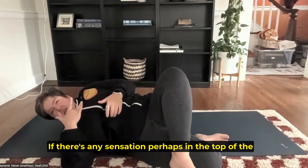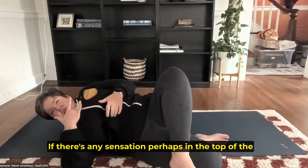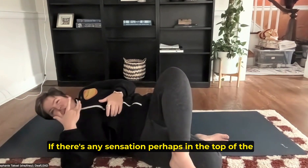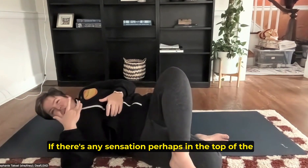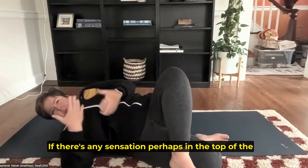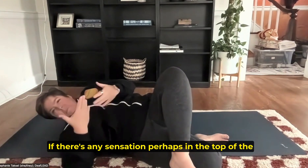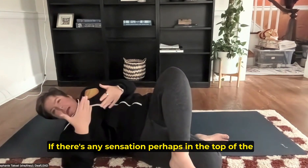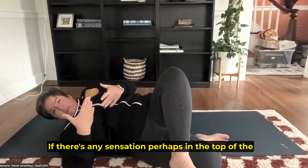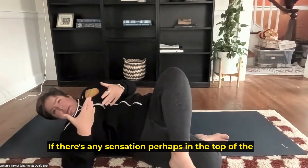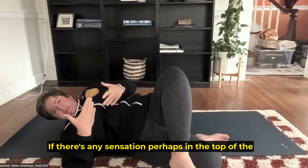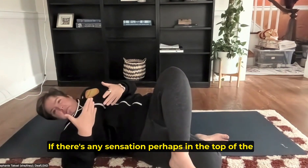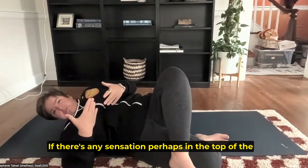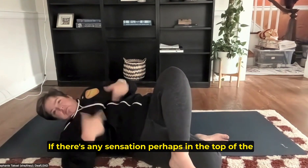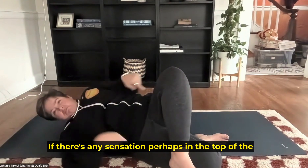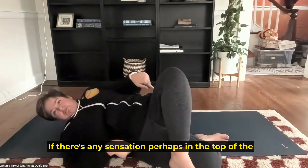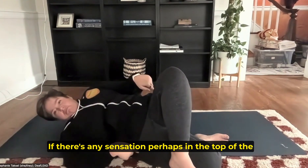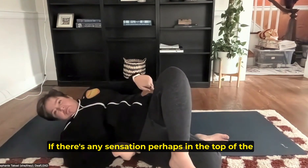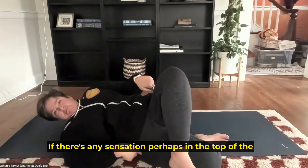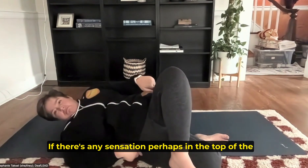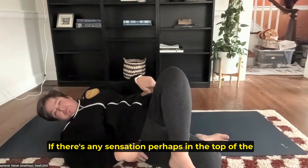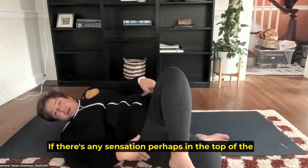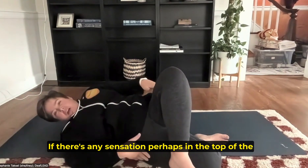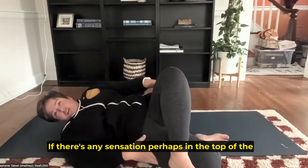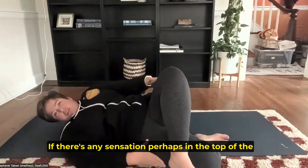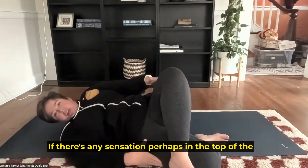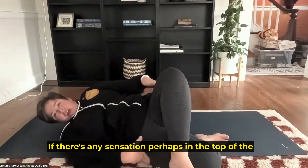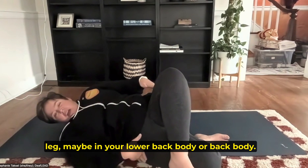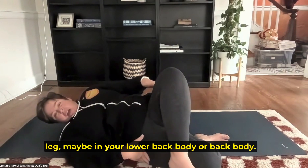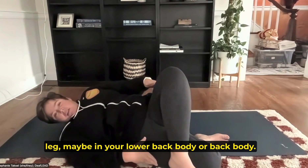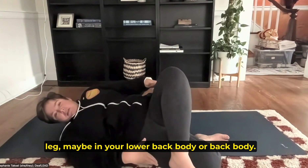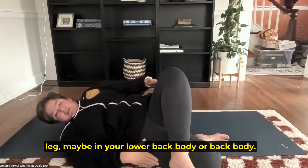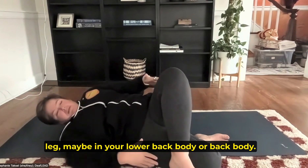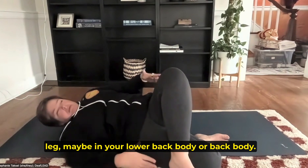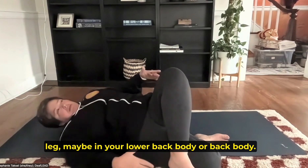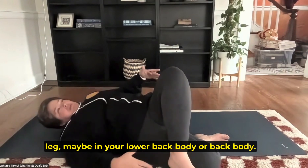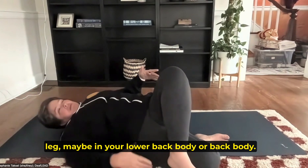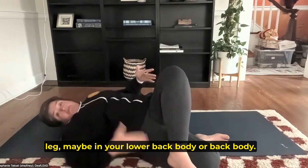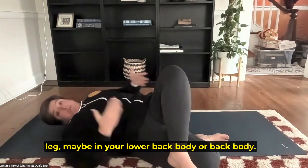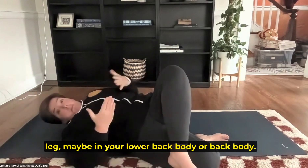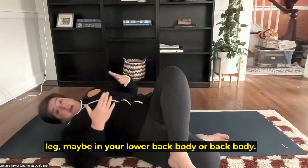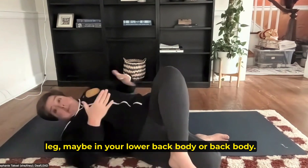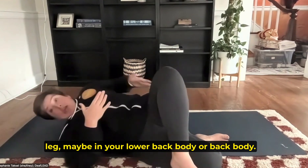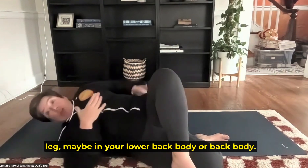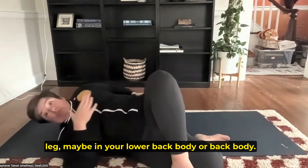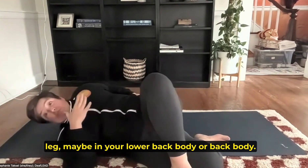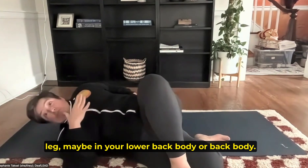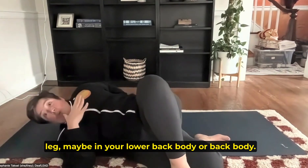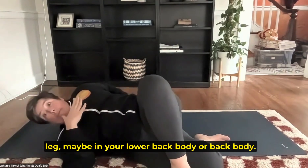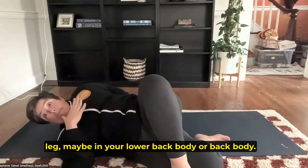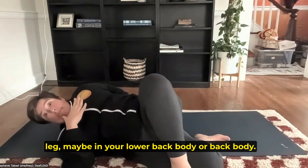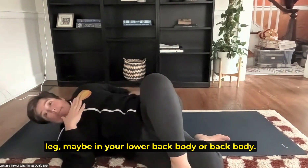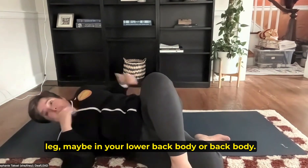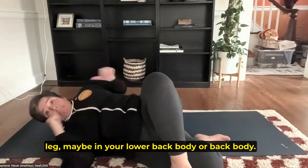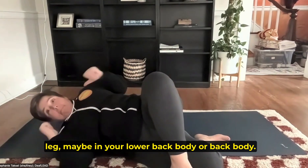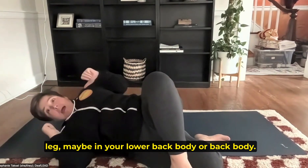any sensation, perhaps in the top of the leg, maybe in your lower back body or back